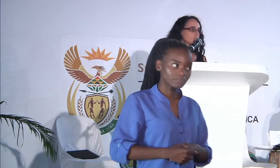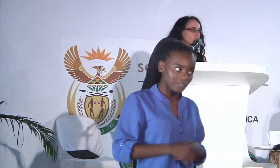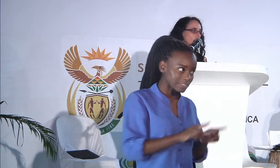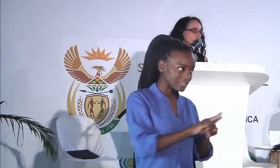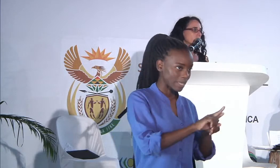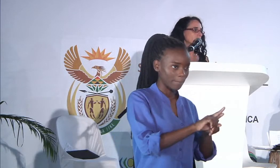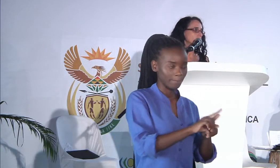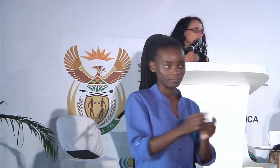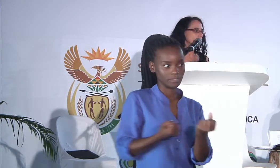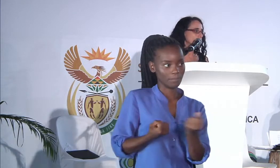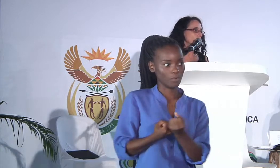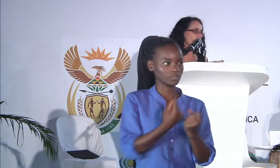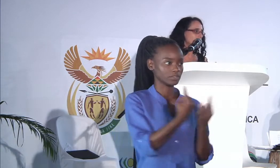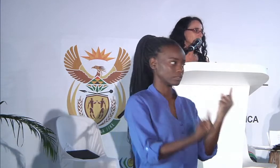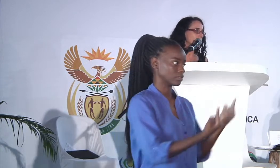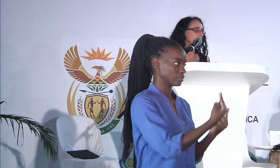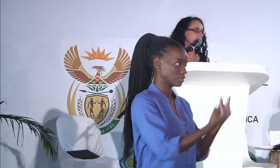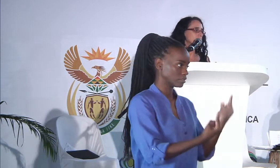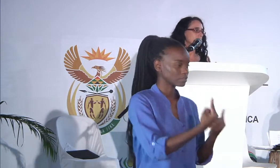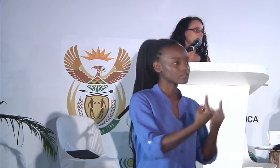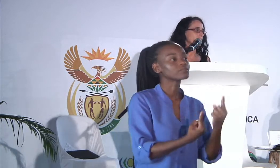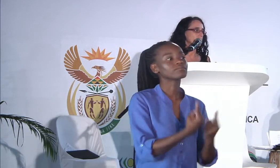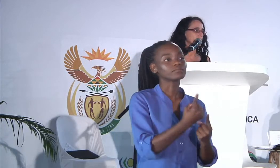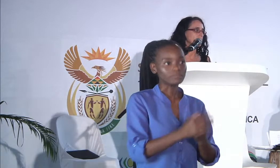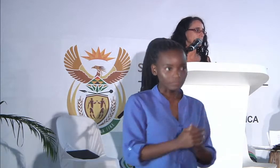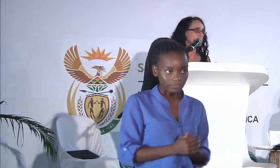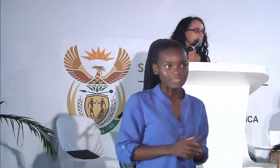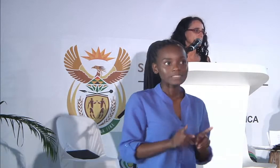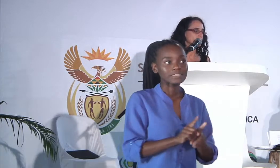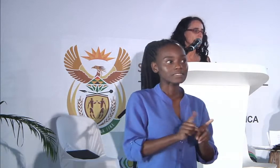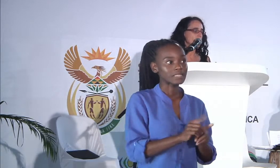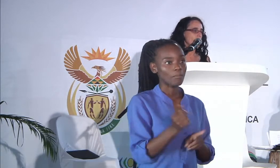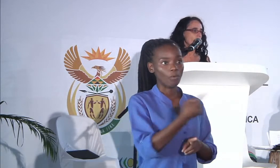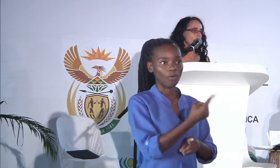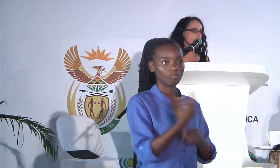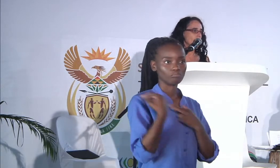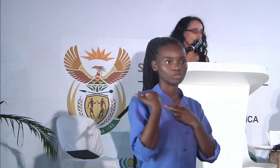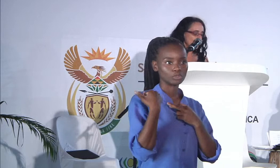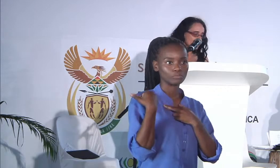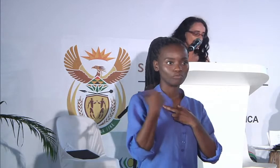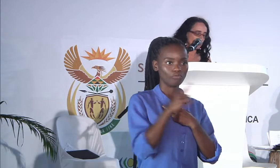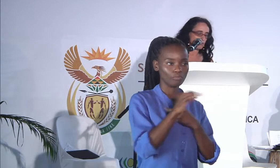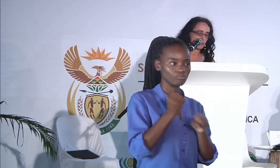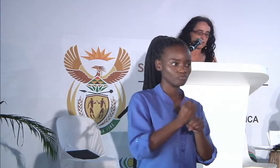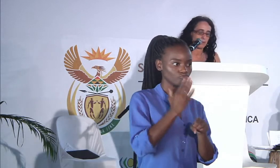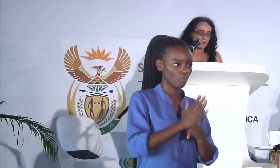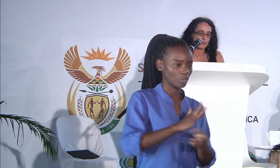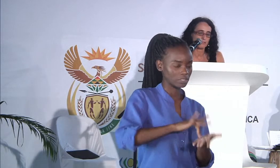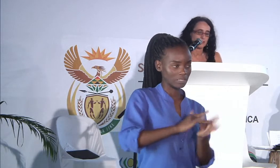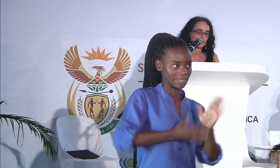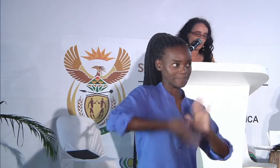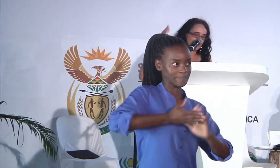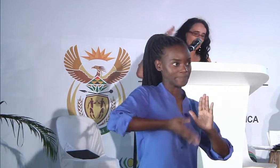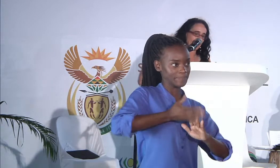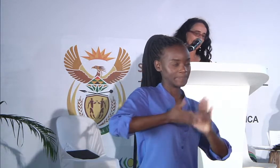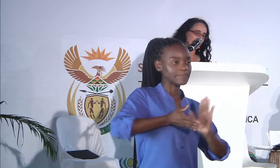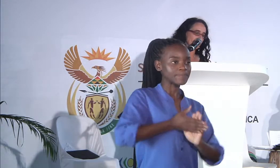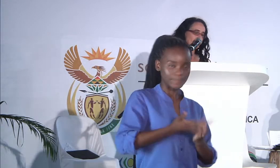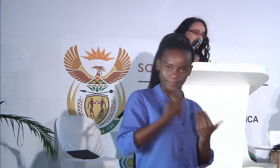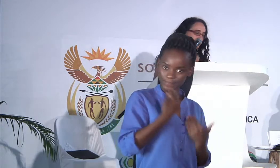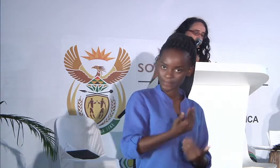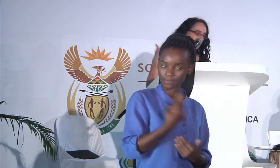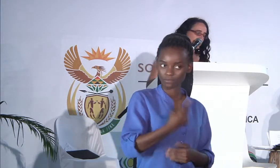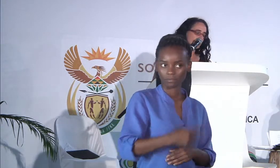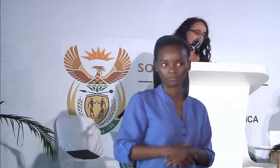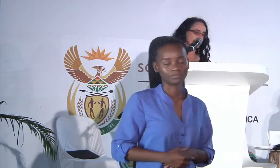to those of us who activate this center on a daily basis. I always know if I'm not feeling okay,